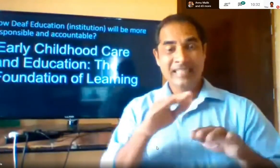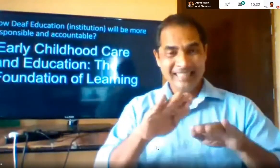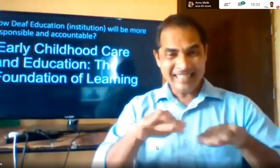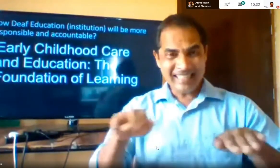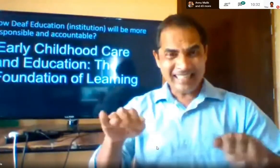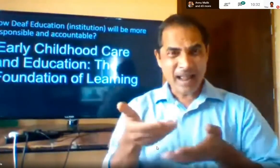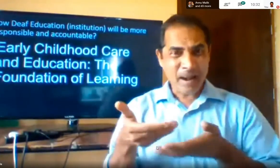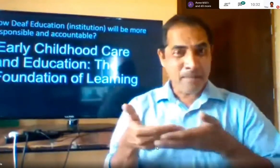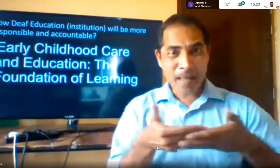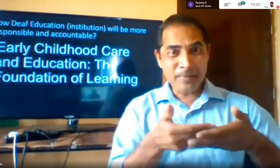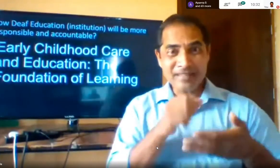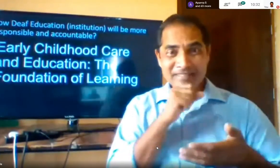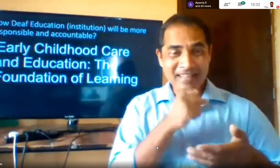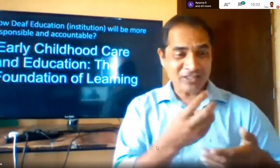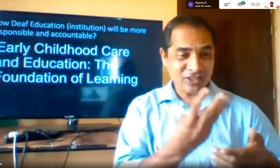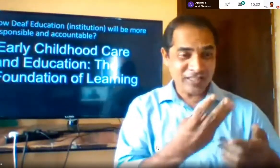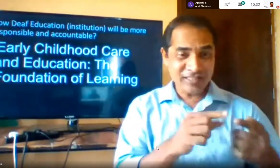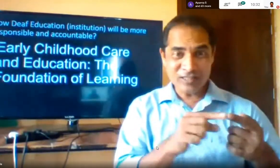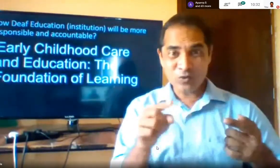National education policy promised that